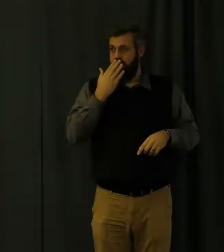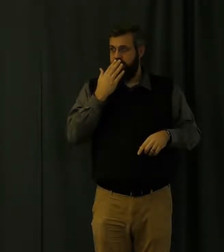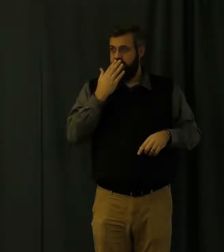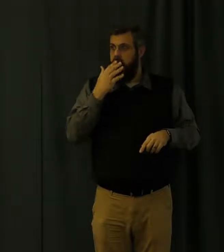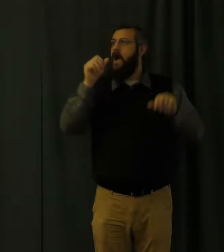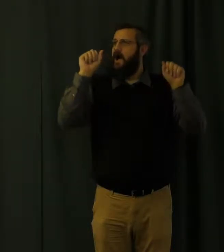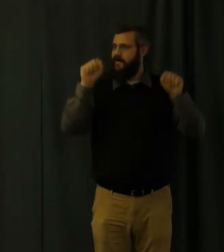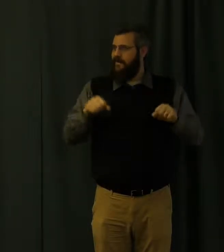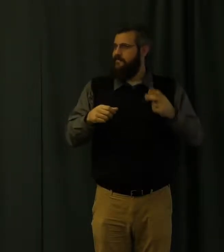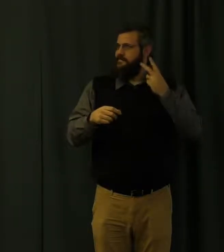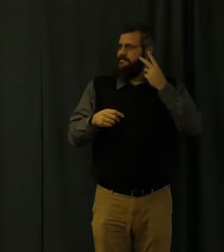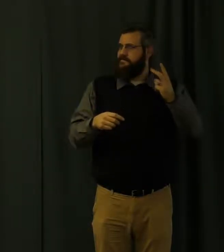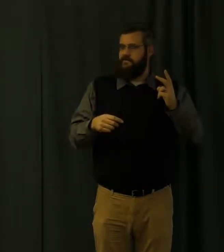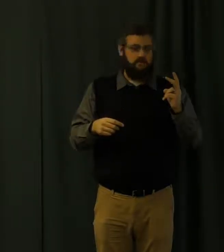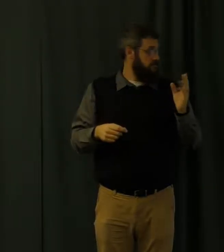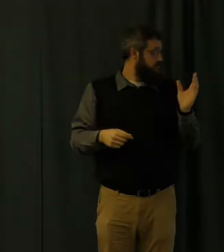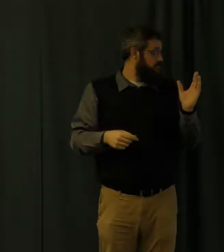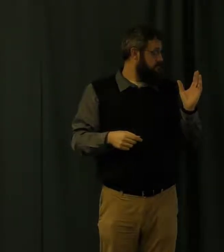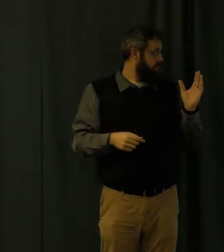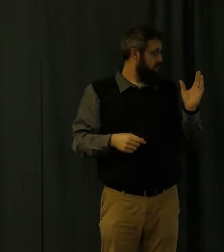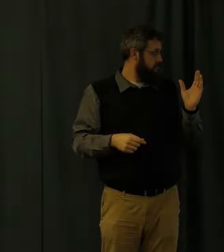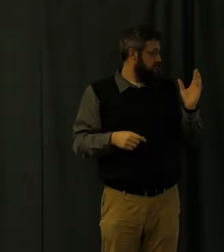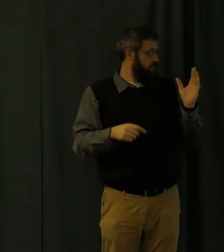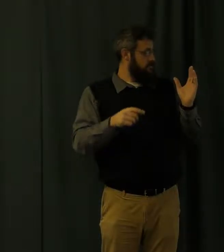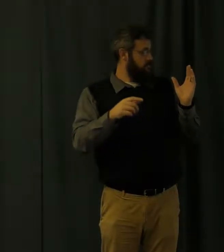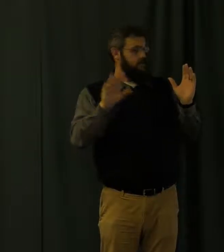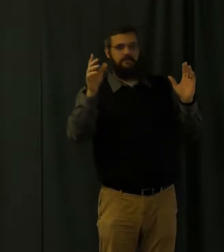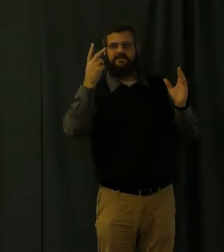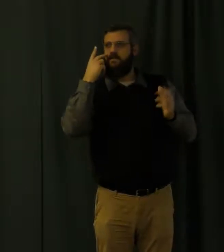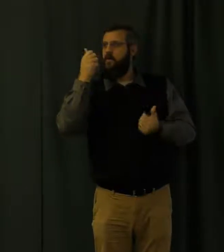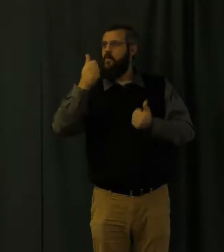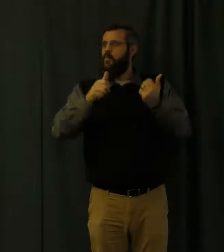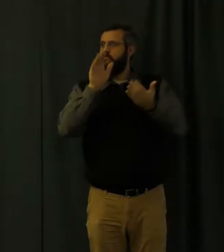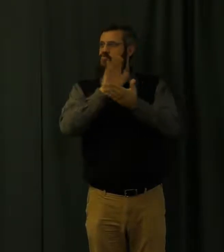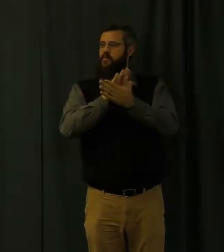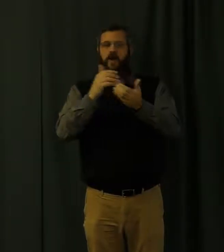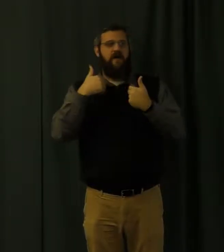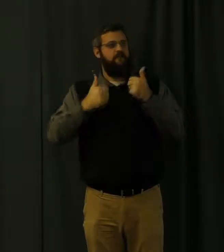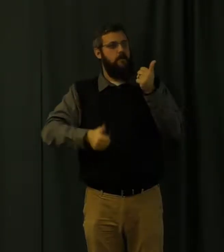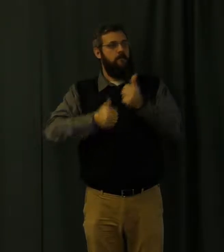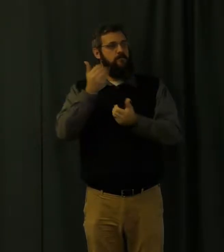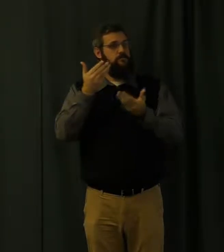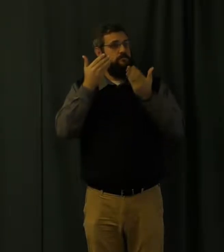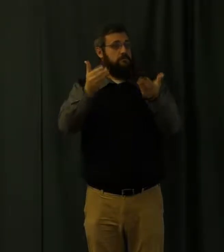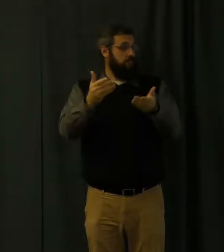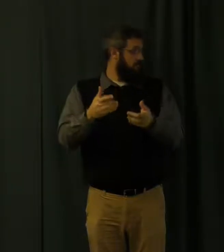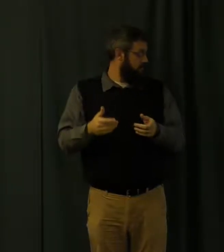I can actually see, like, so let me see what school has the most nominations. Well, at